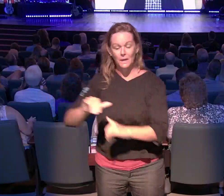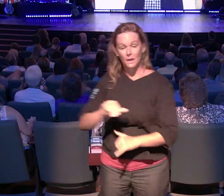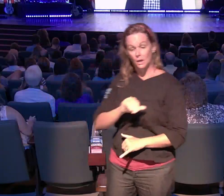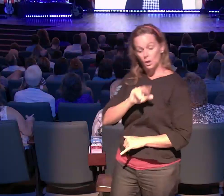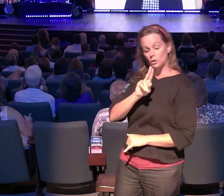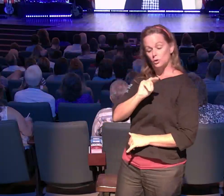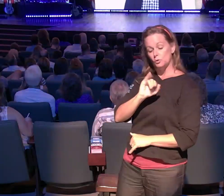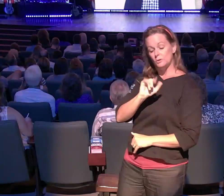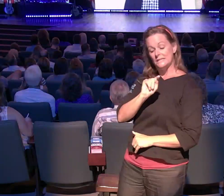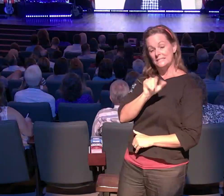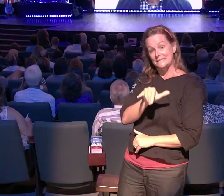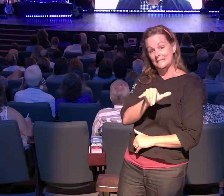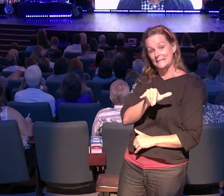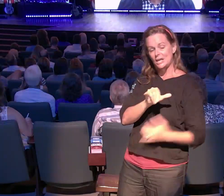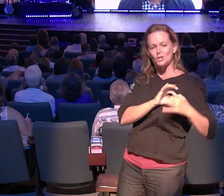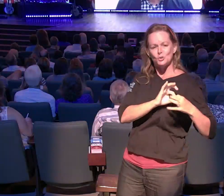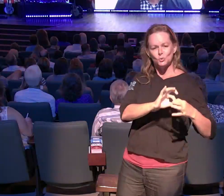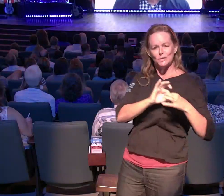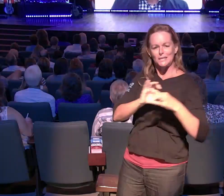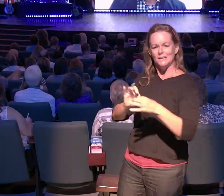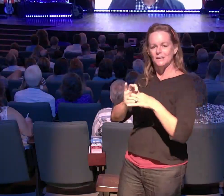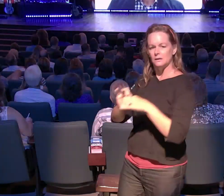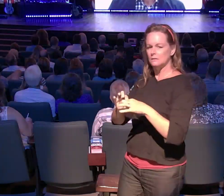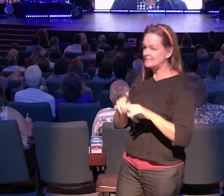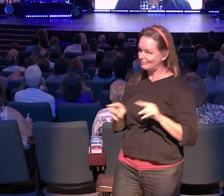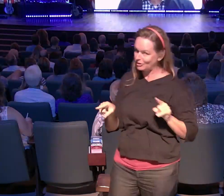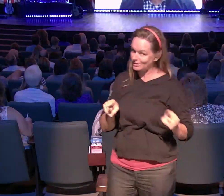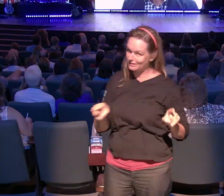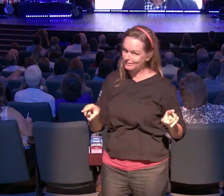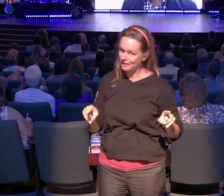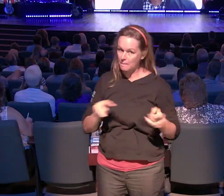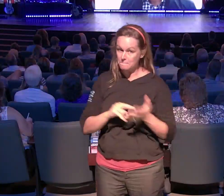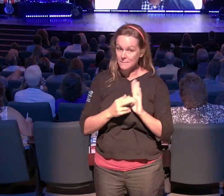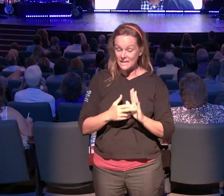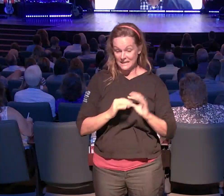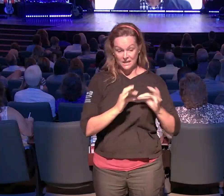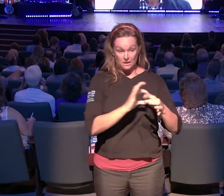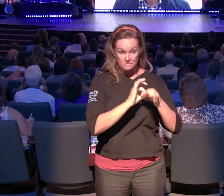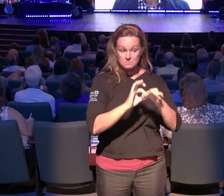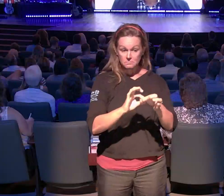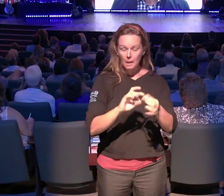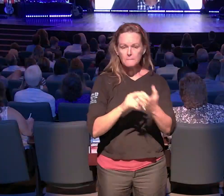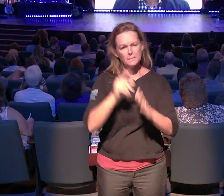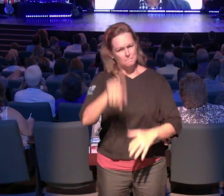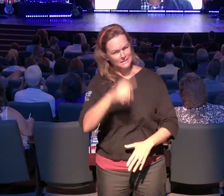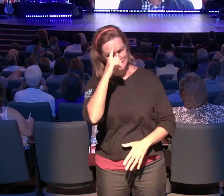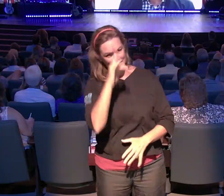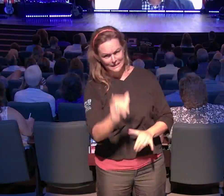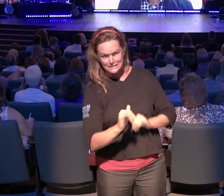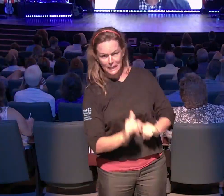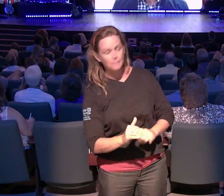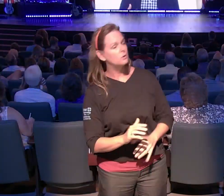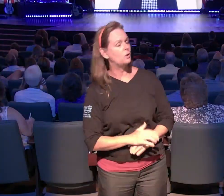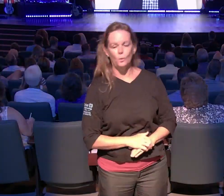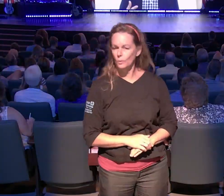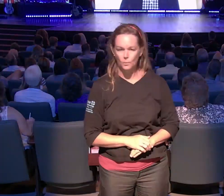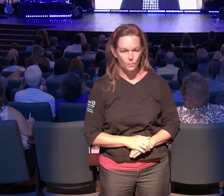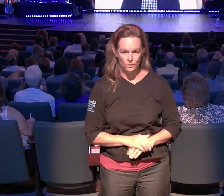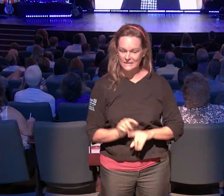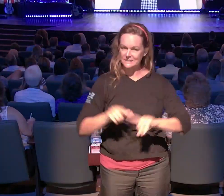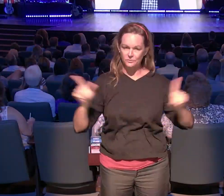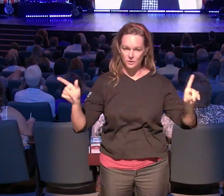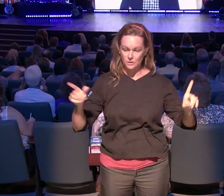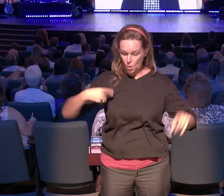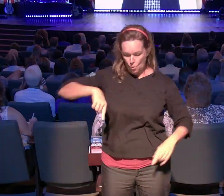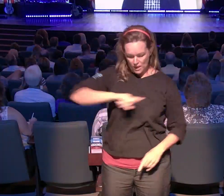most central issues of our faith. I believe that in this season that is being defined by deep division and criticism in our country, we as